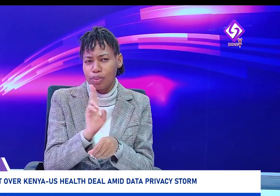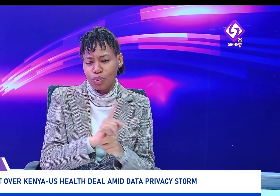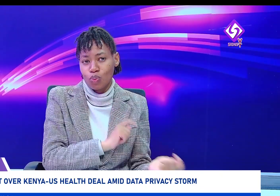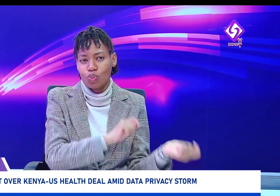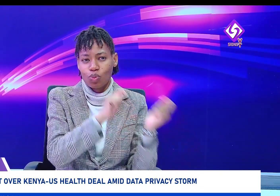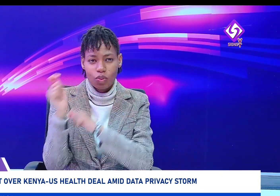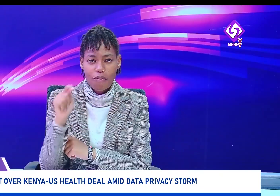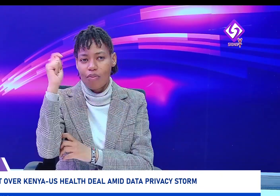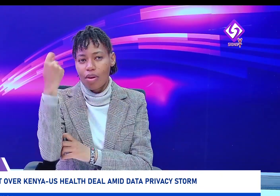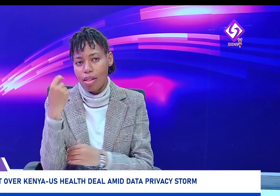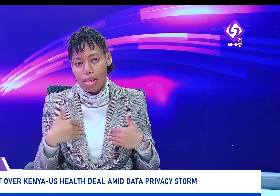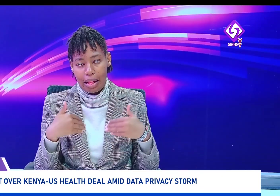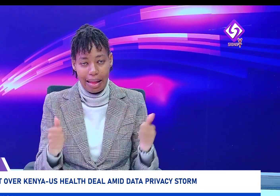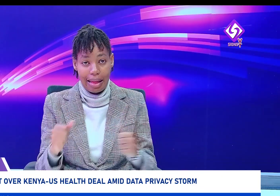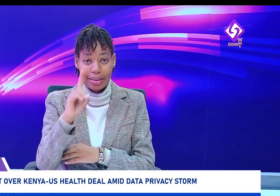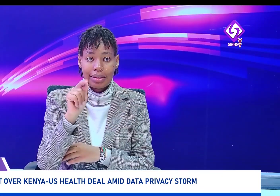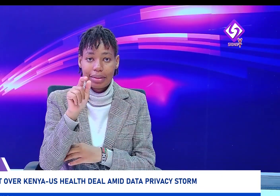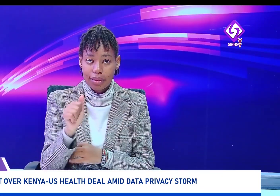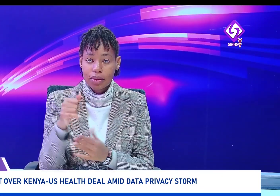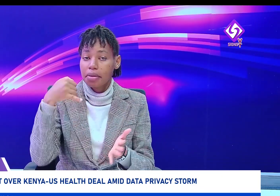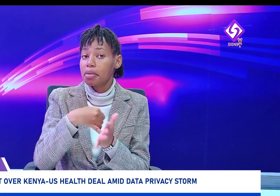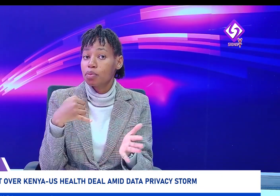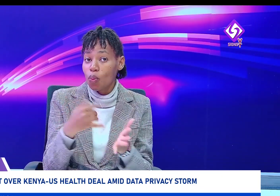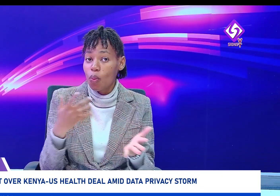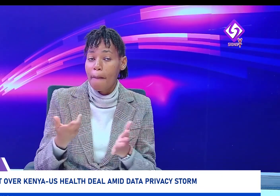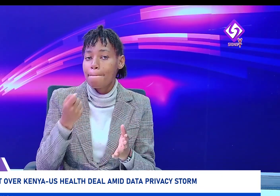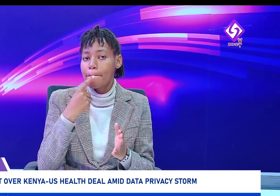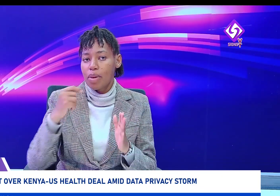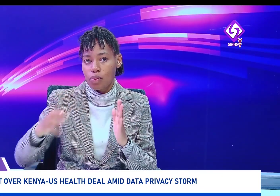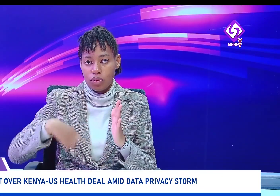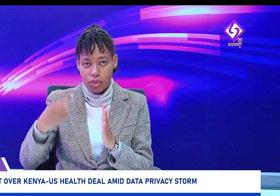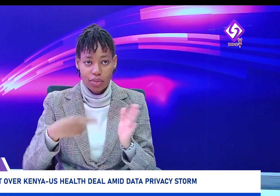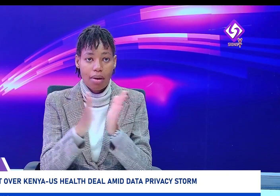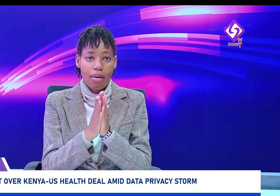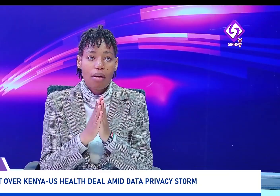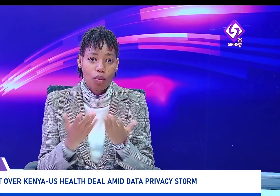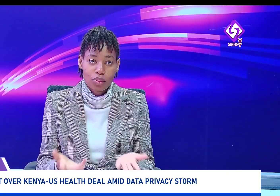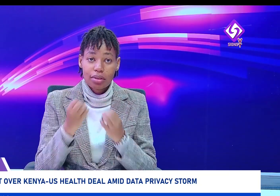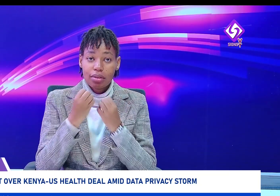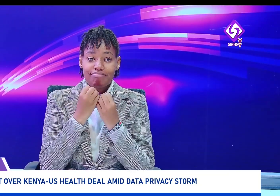misuse, or transfer of sensitive Kenyan health data, including medical records and